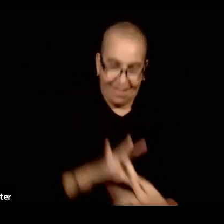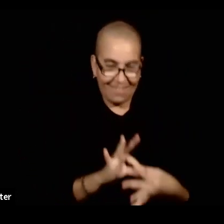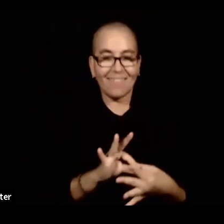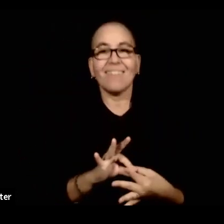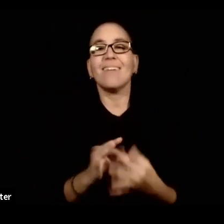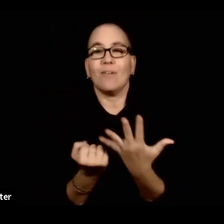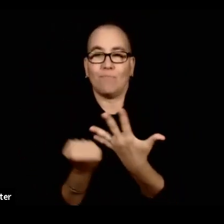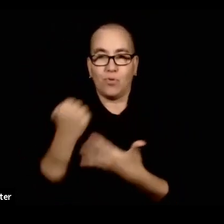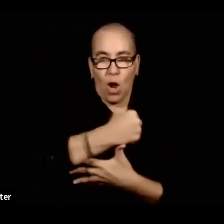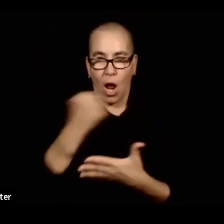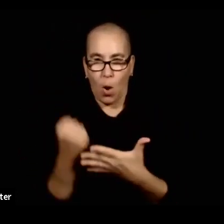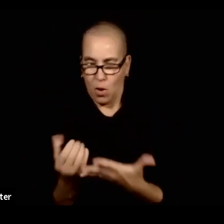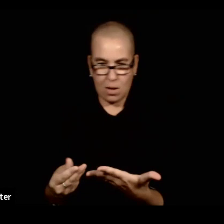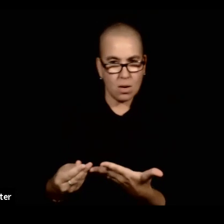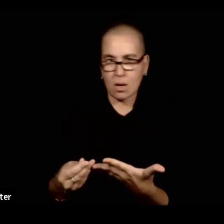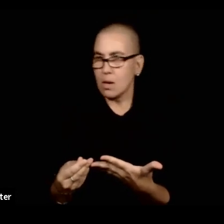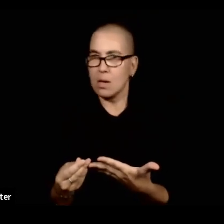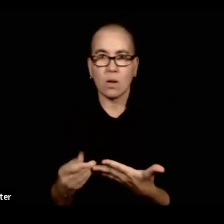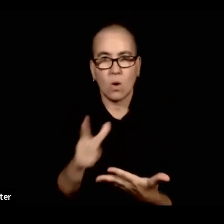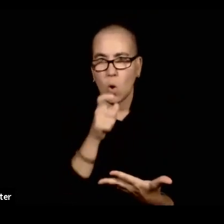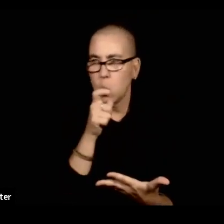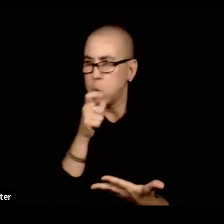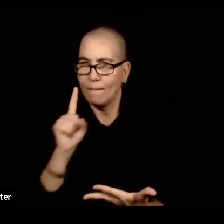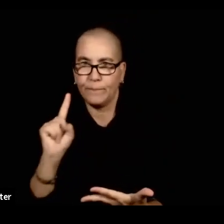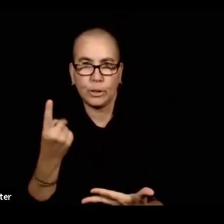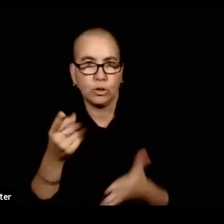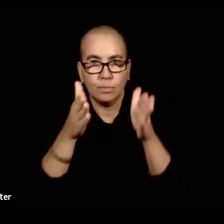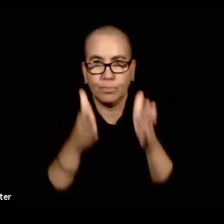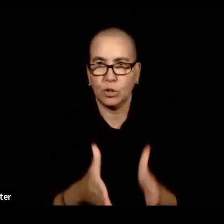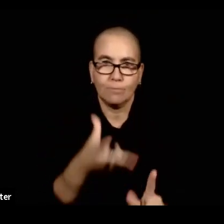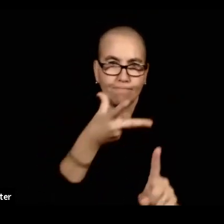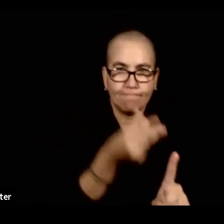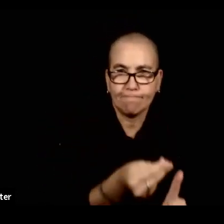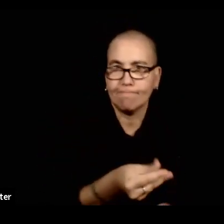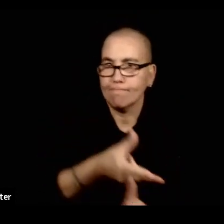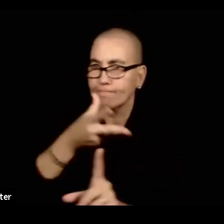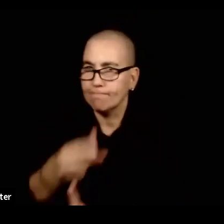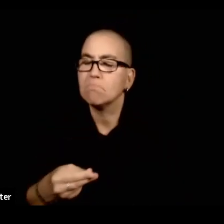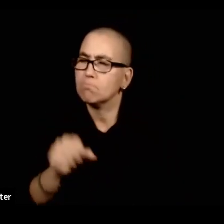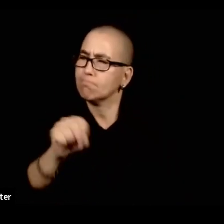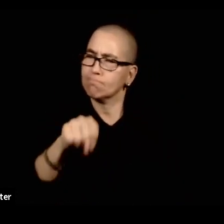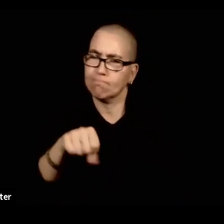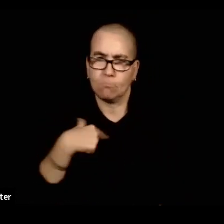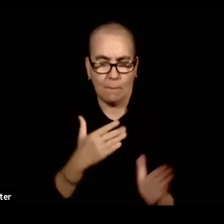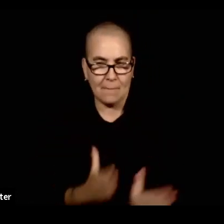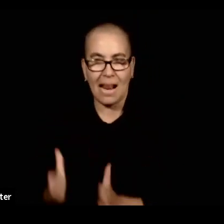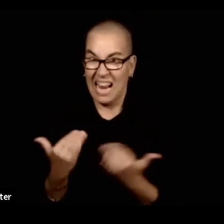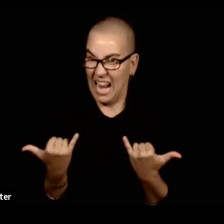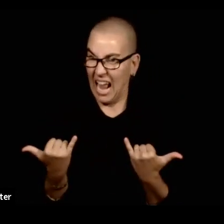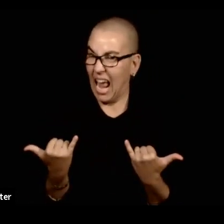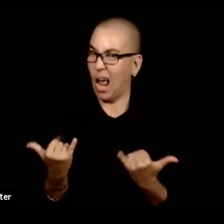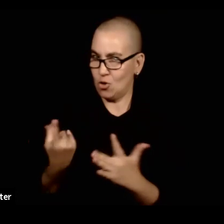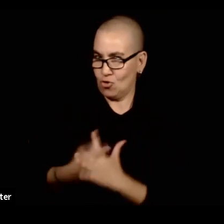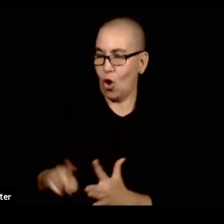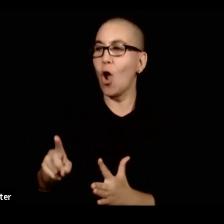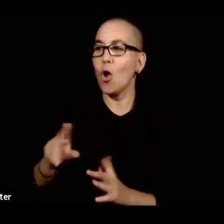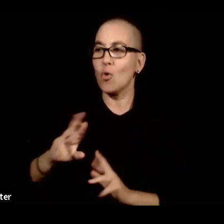for Minnesota. We have begun planning for COVID vaccination, and in fact,